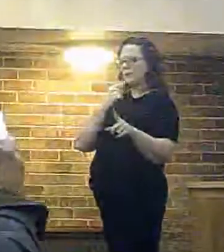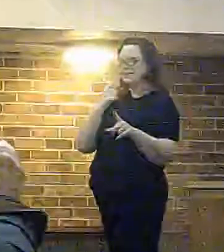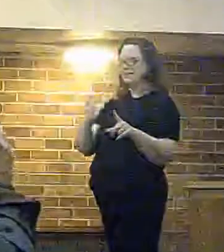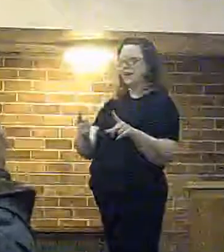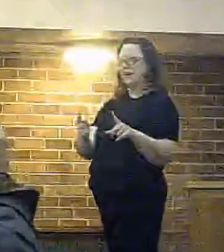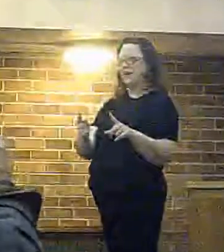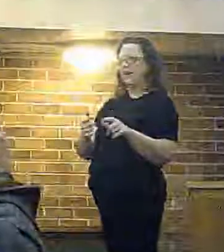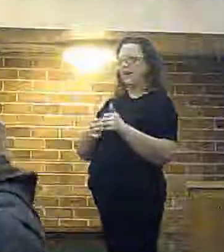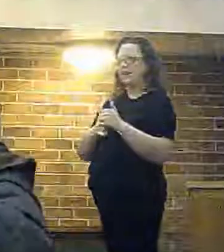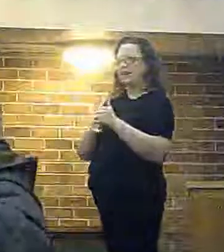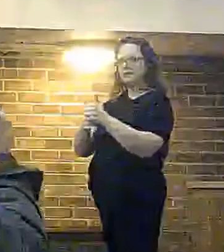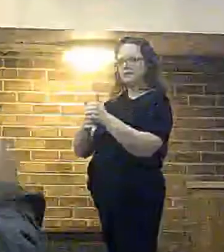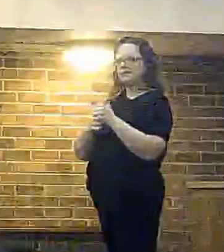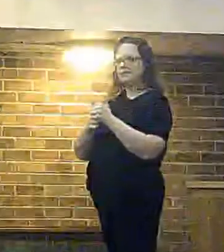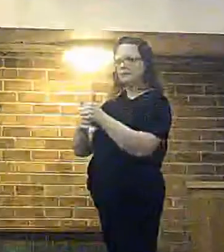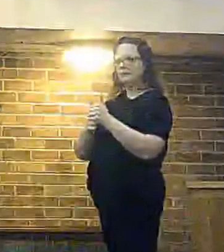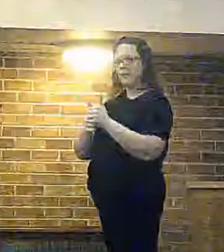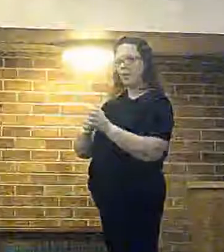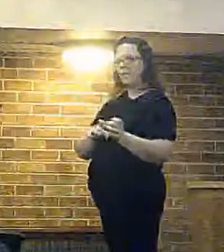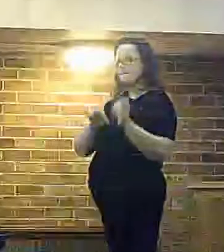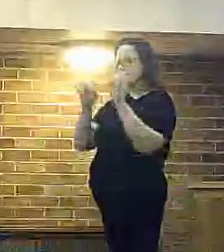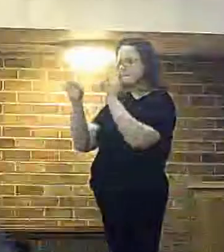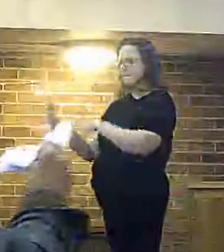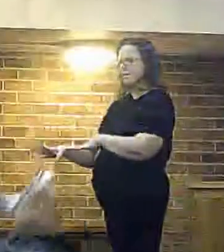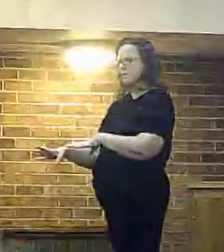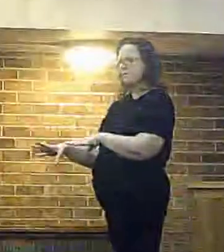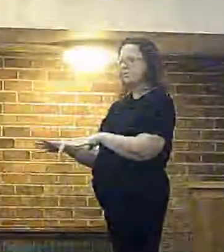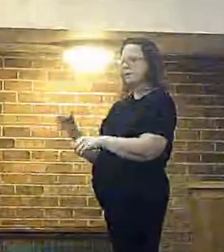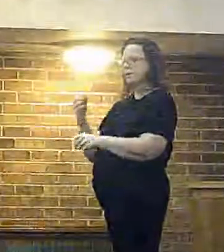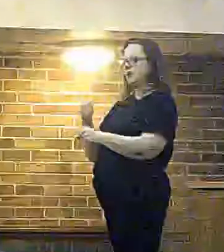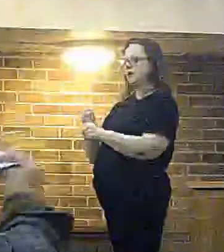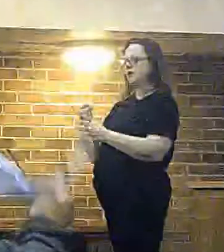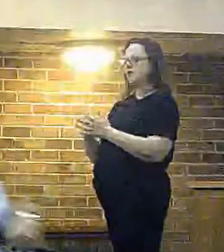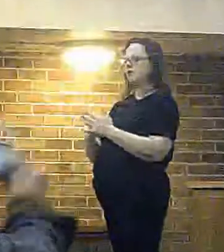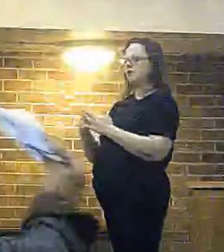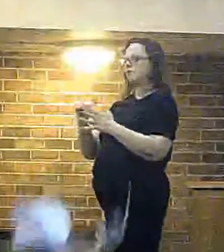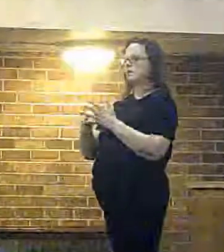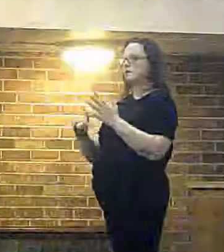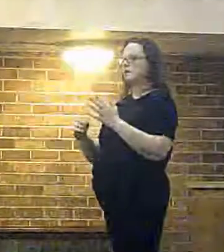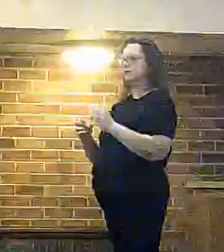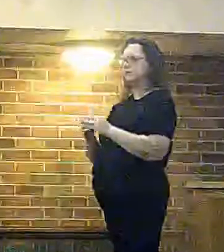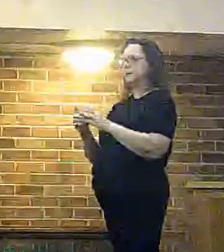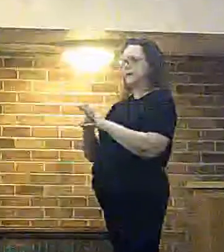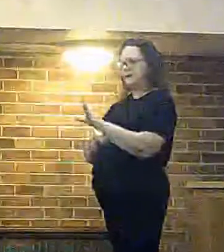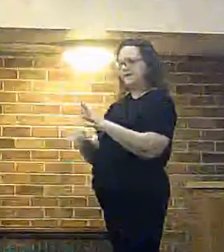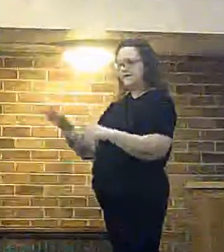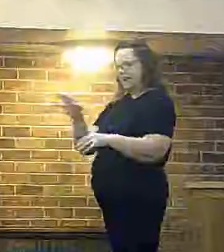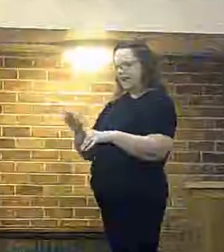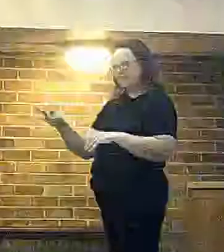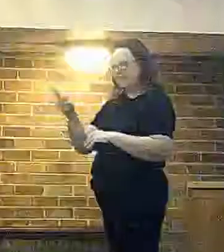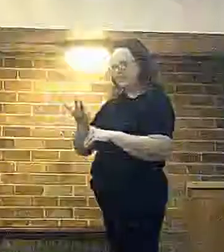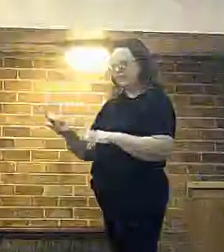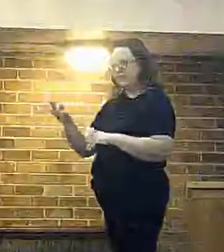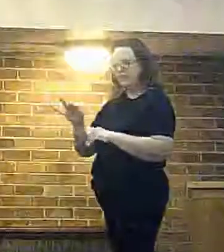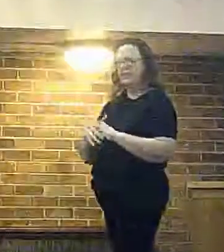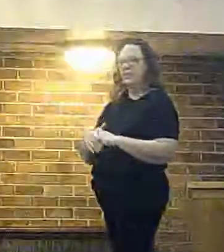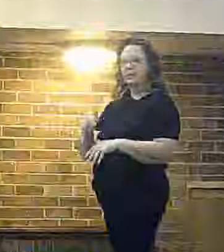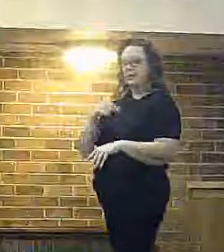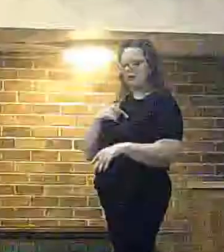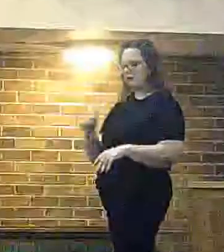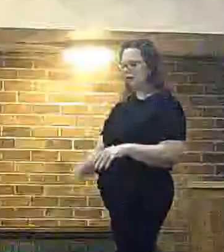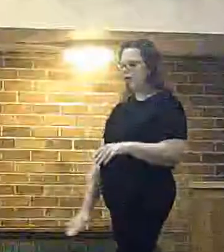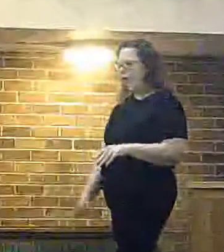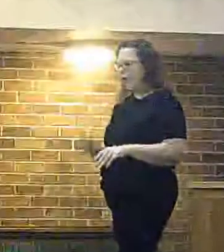you said you totally support the move into Greasby Village. You said that all the way through, with a little bit of fringe on the side. When I was a child living